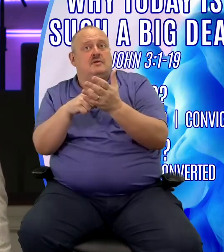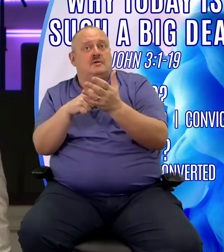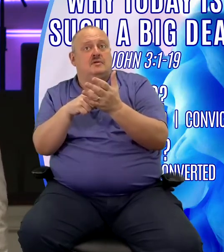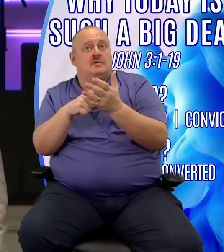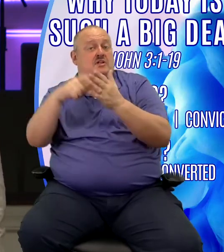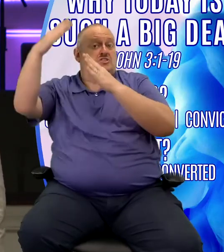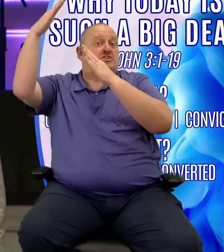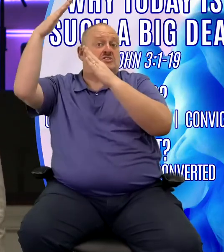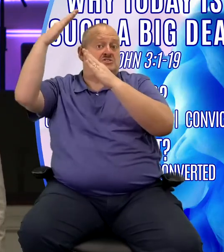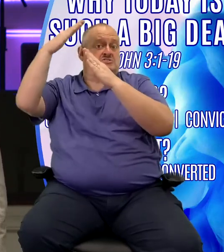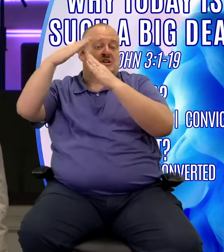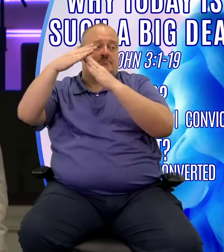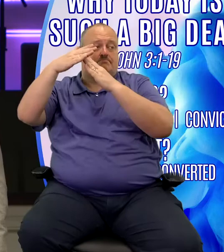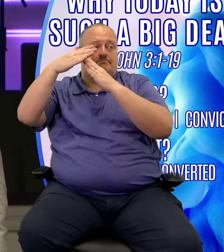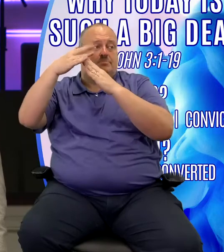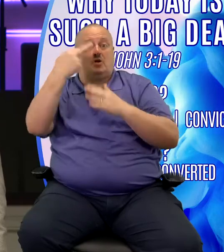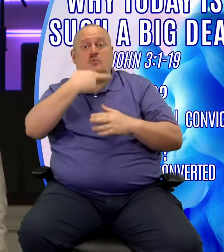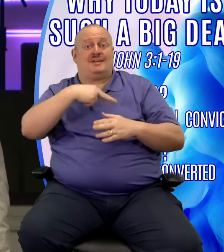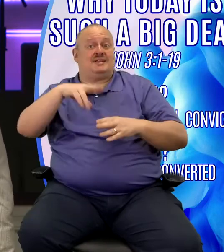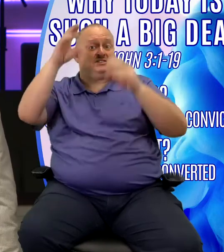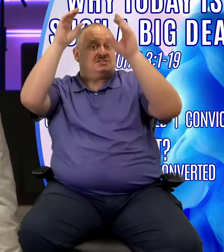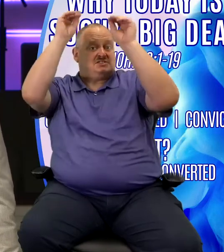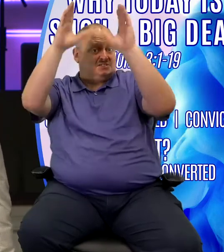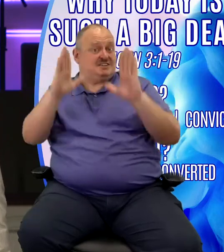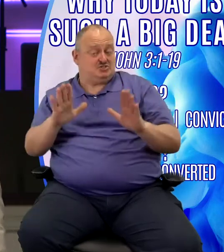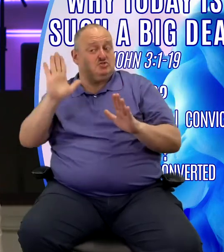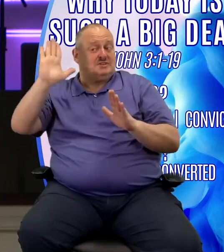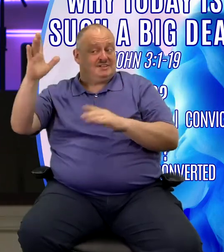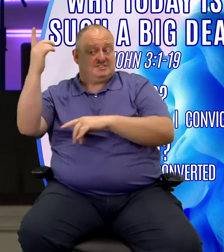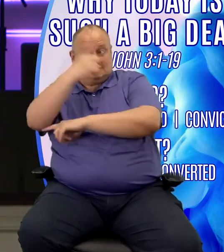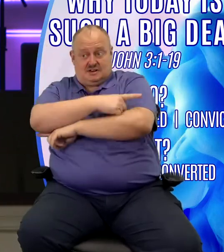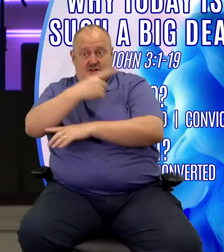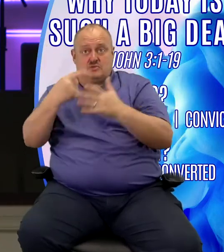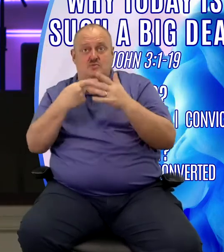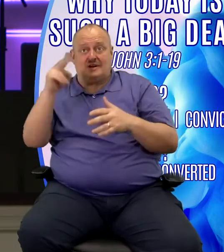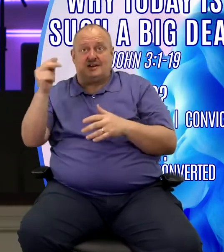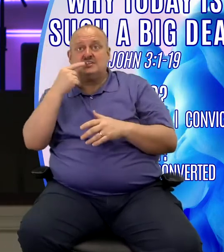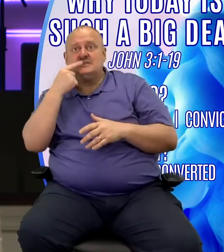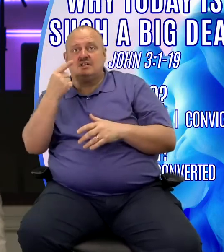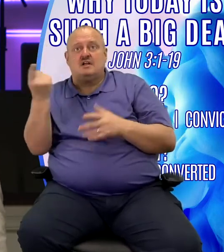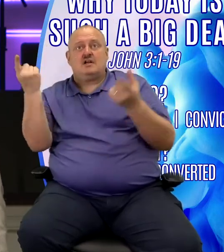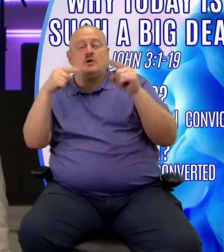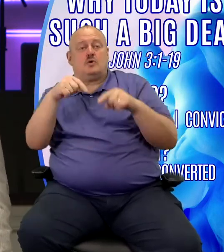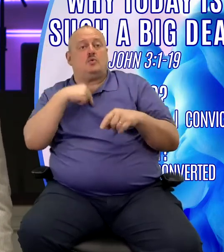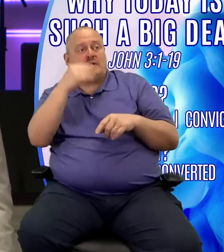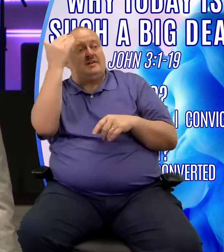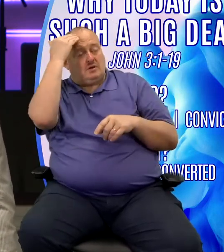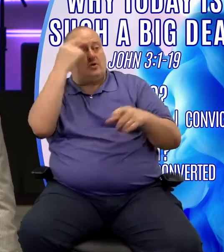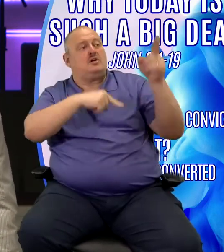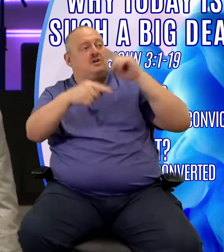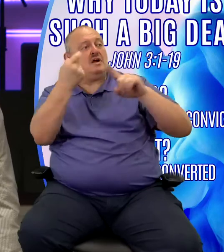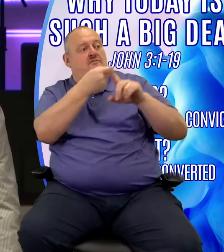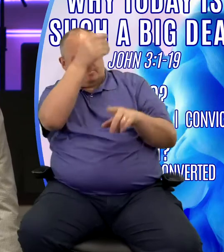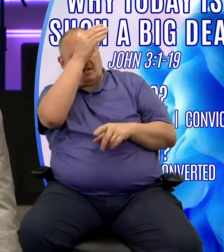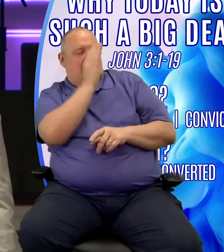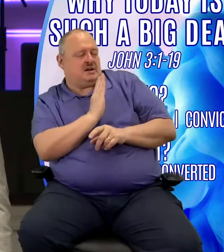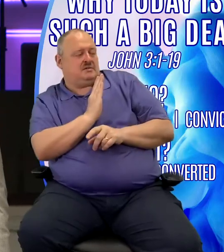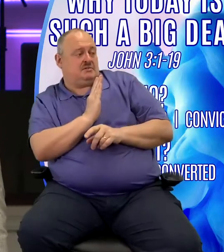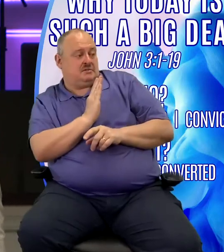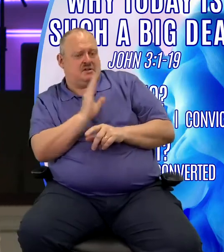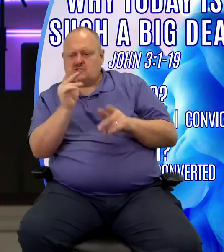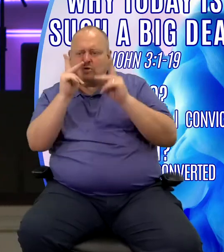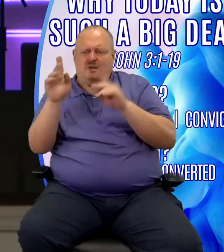top theologian of his day. Which is interesting, because what did Nicodemus say? We know you've come from God. Nobody